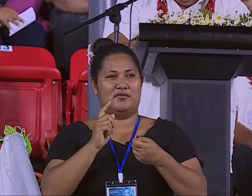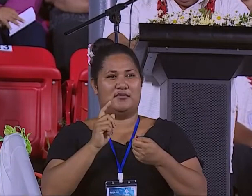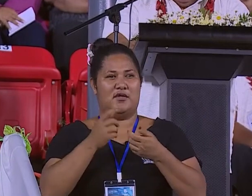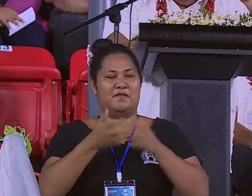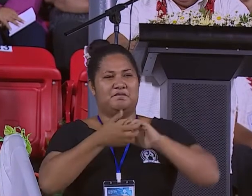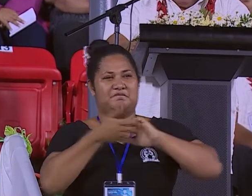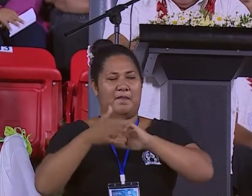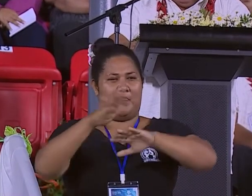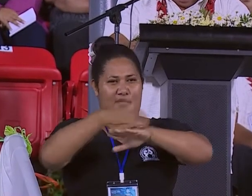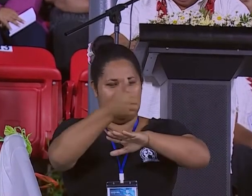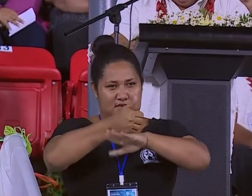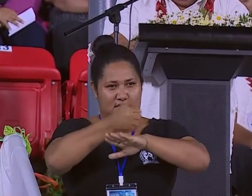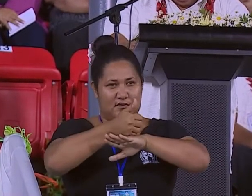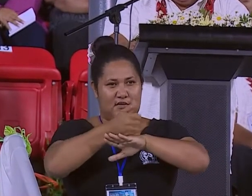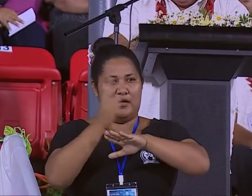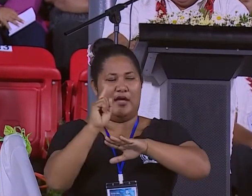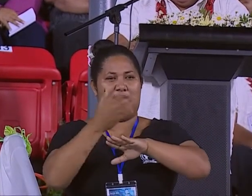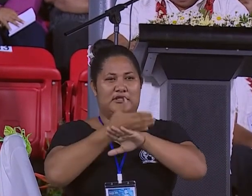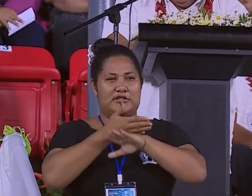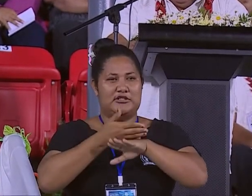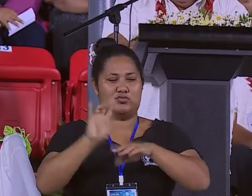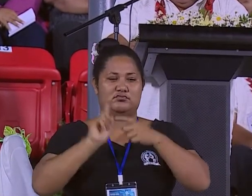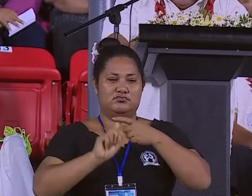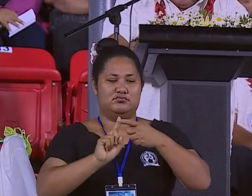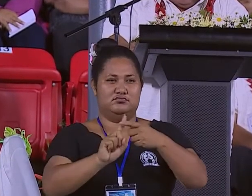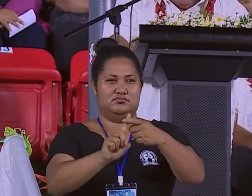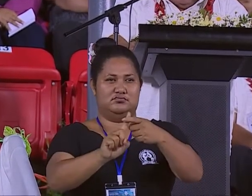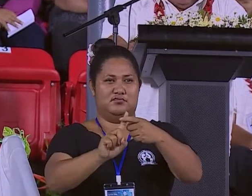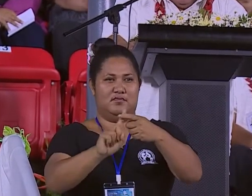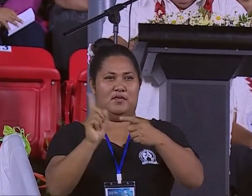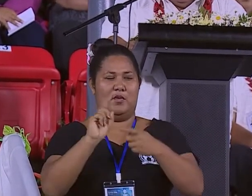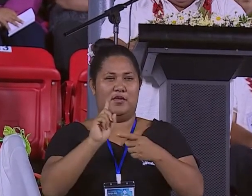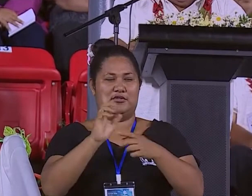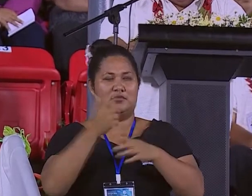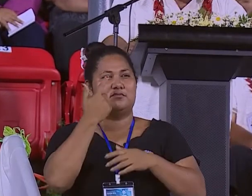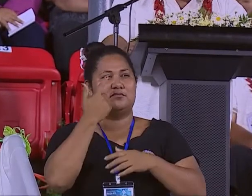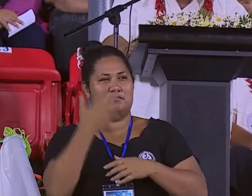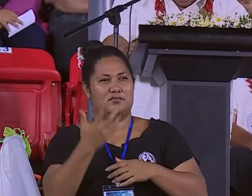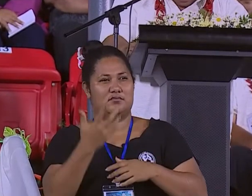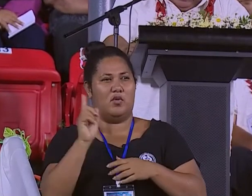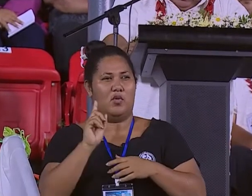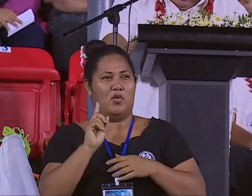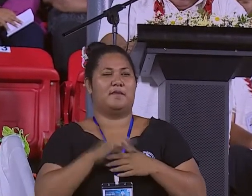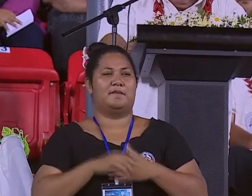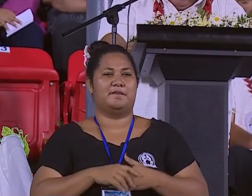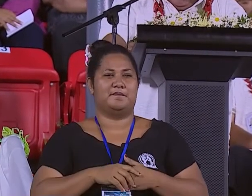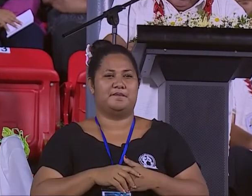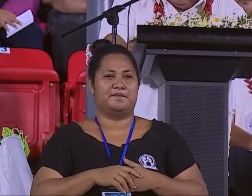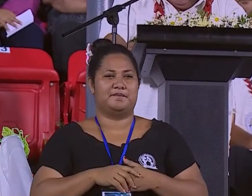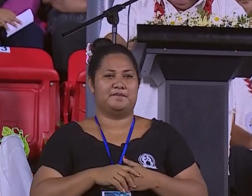transparent, established, and neutral processes to guarantee